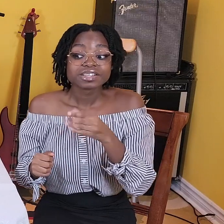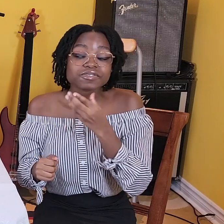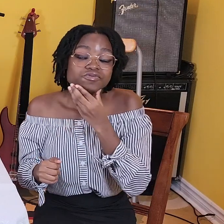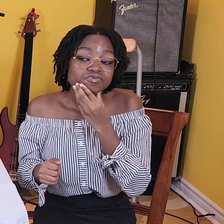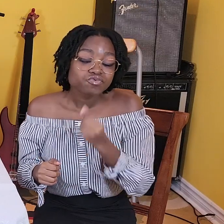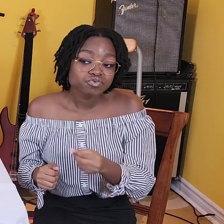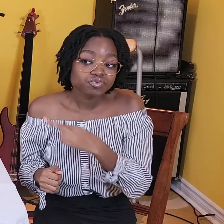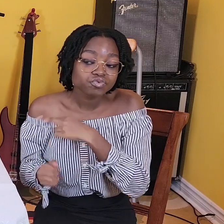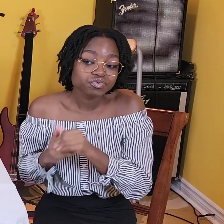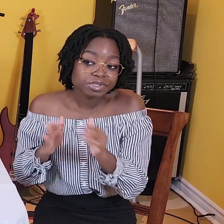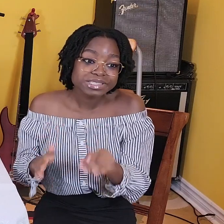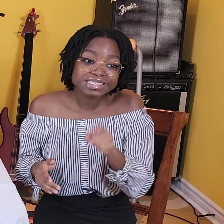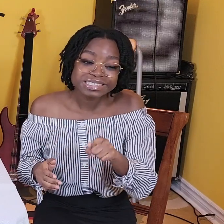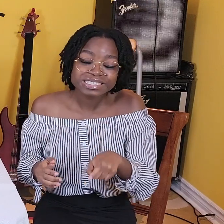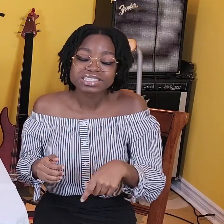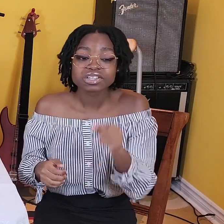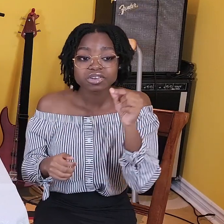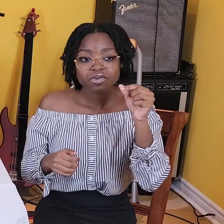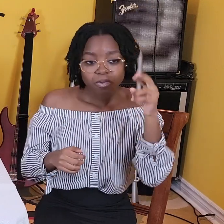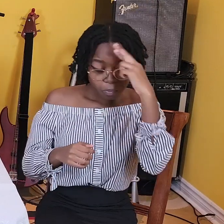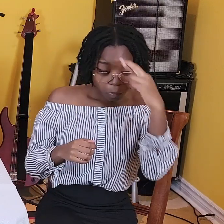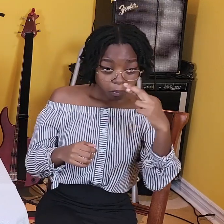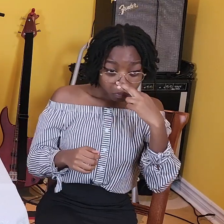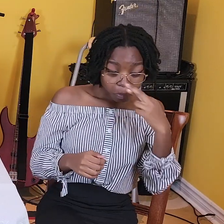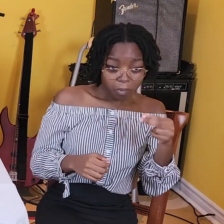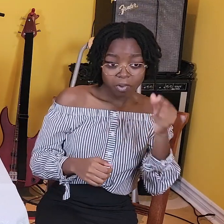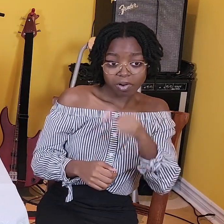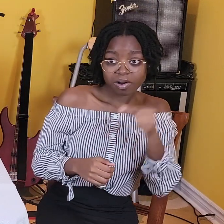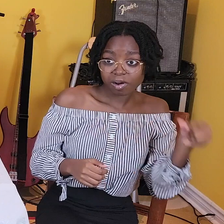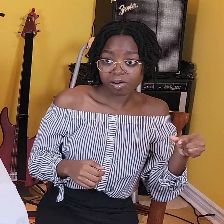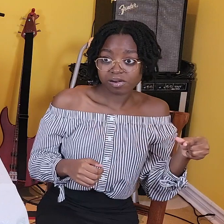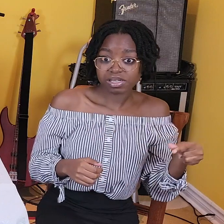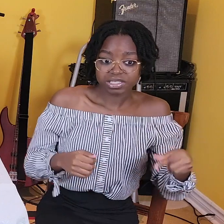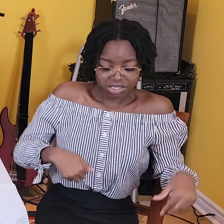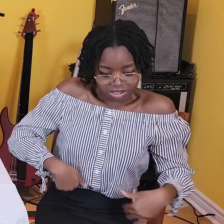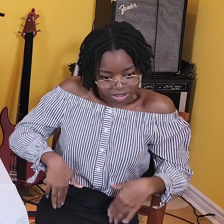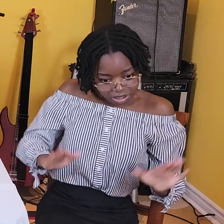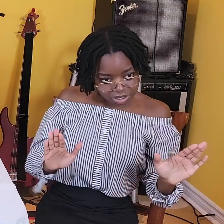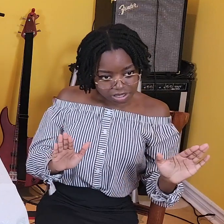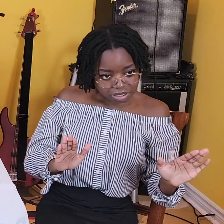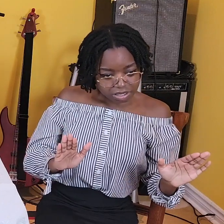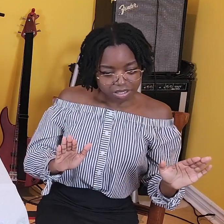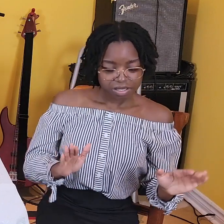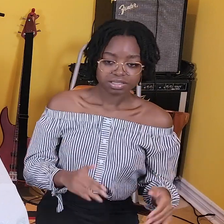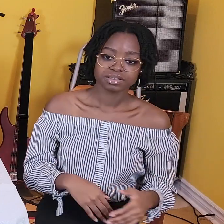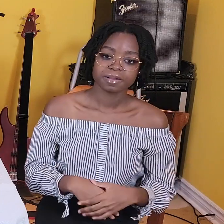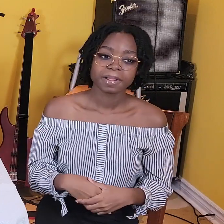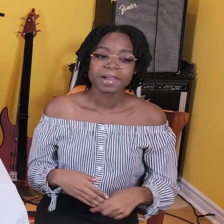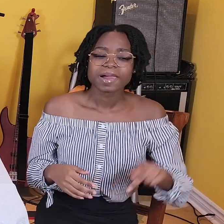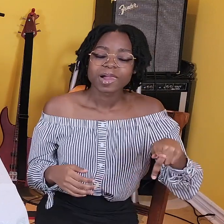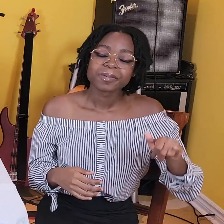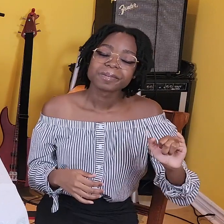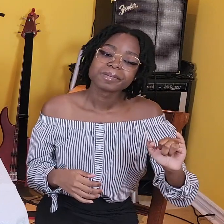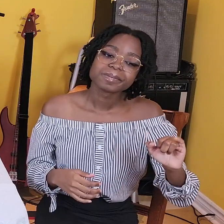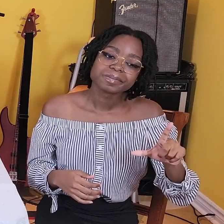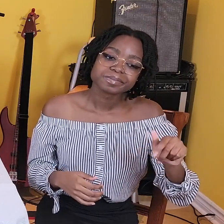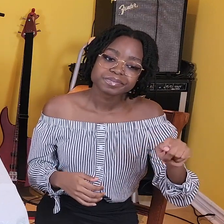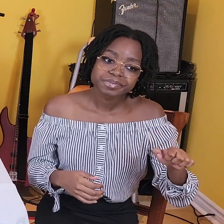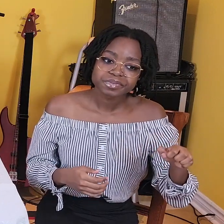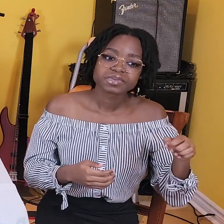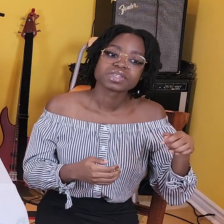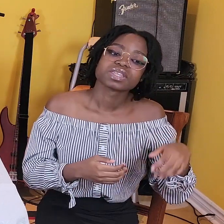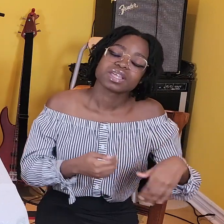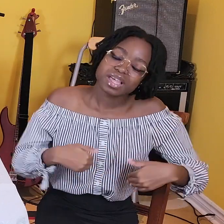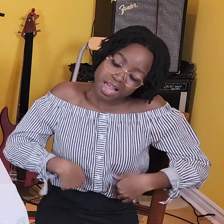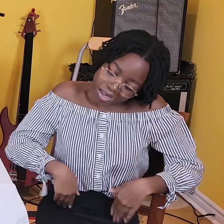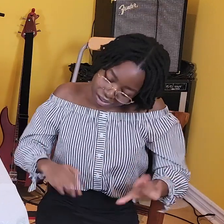Roman power. And so what Pilate did was what? He gave them the authority to crucify Jesus Christ. So we're